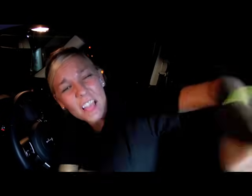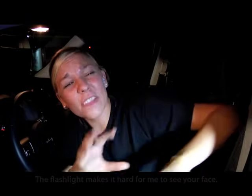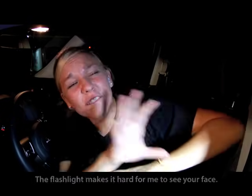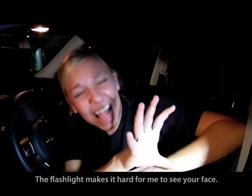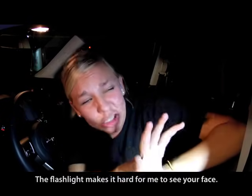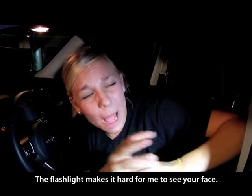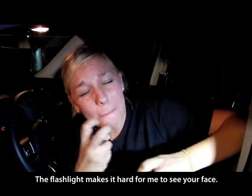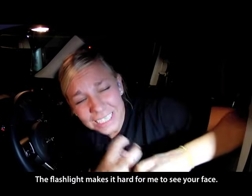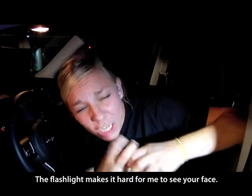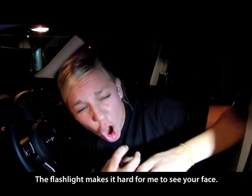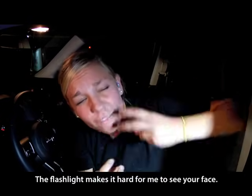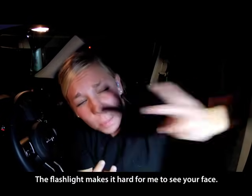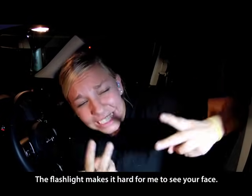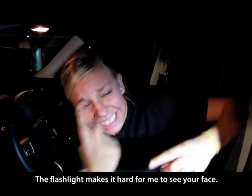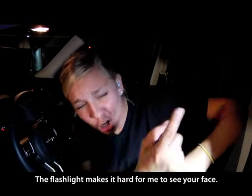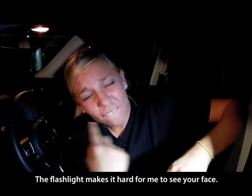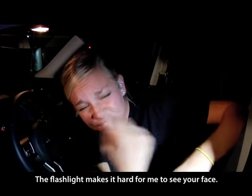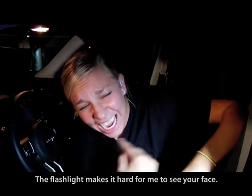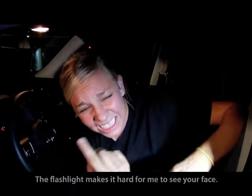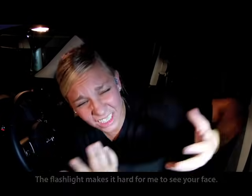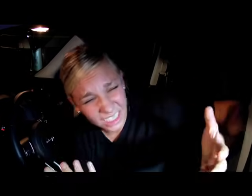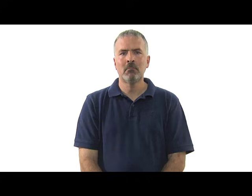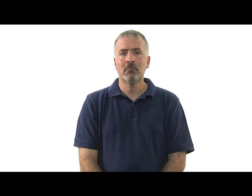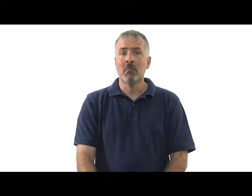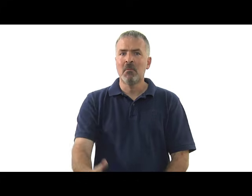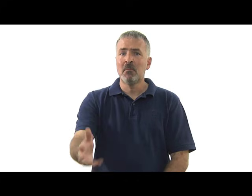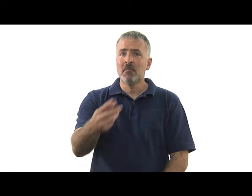The flashlight made it hard for me to see your face.